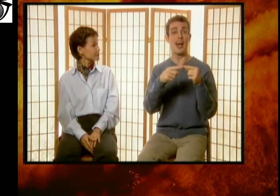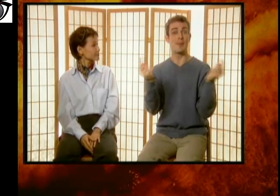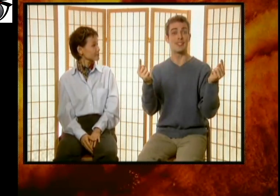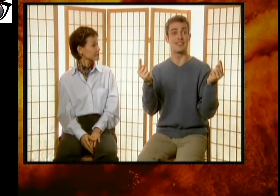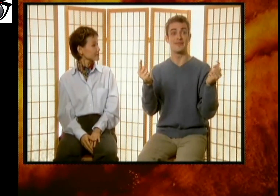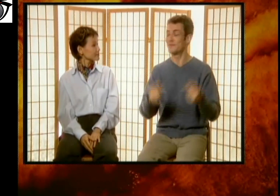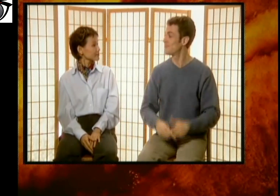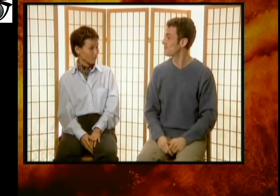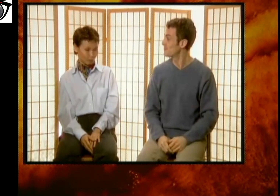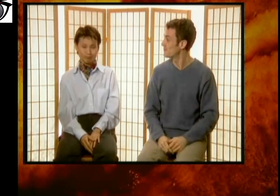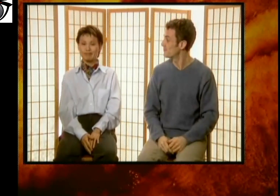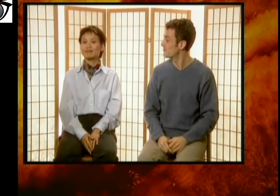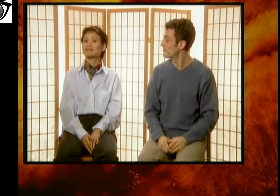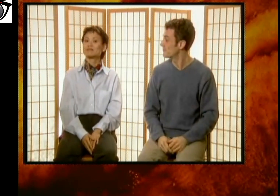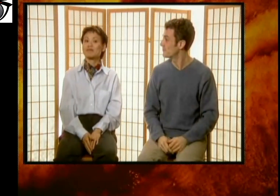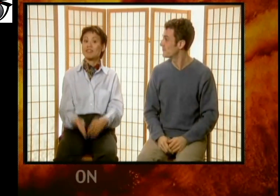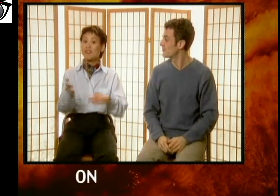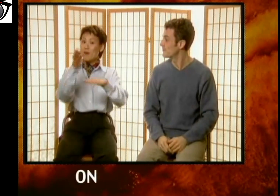I'll show the opposite.